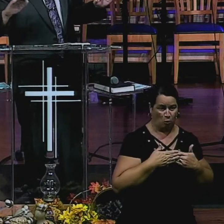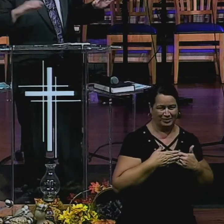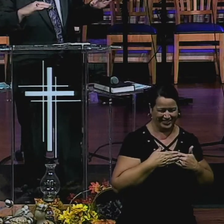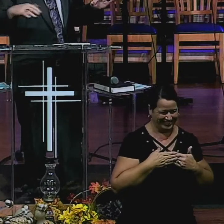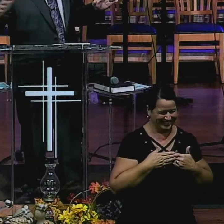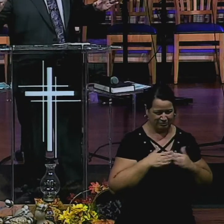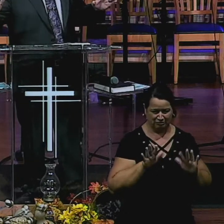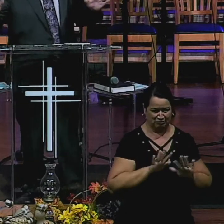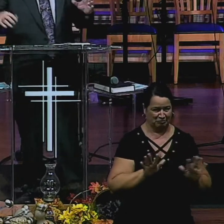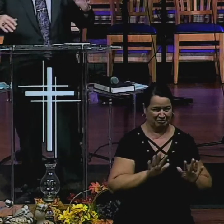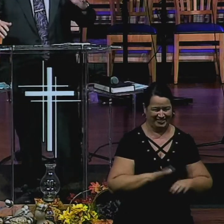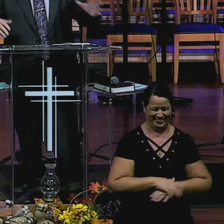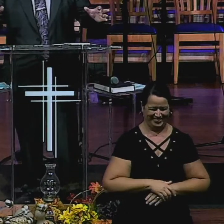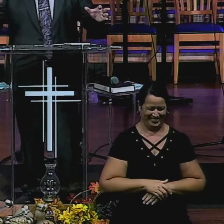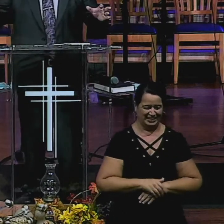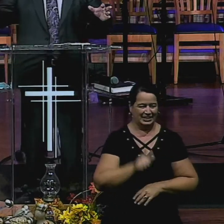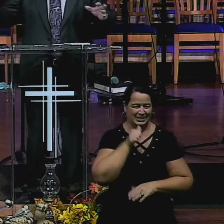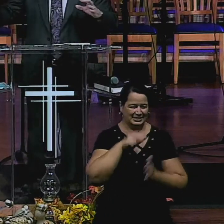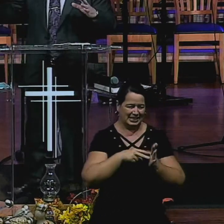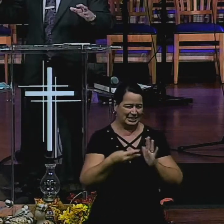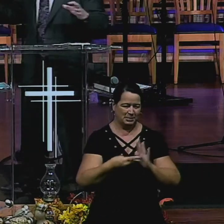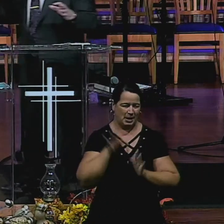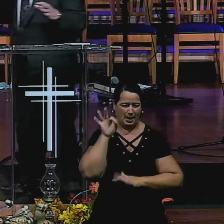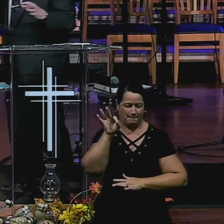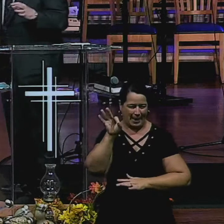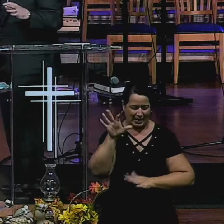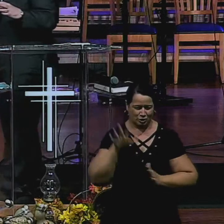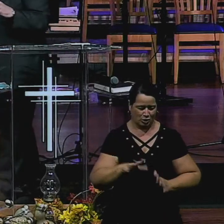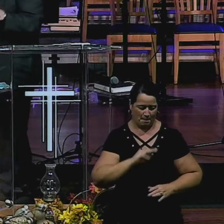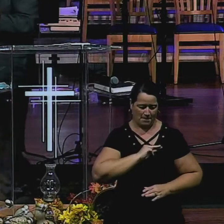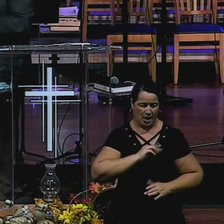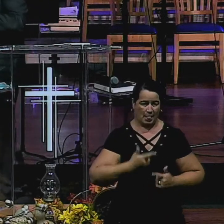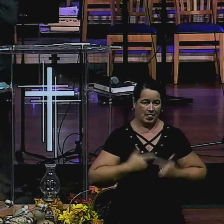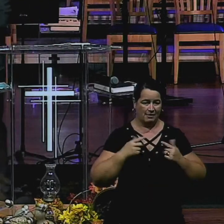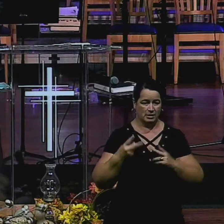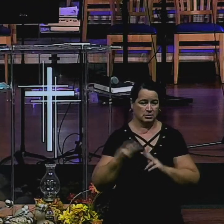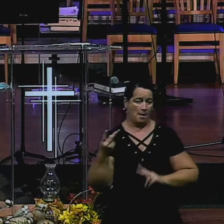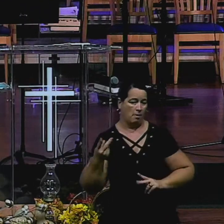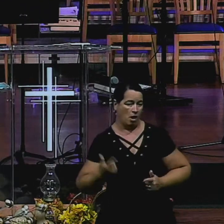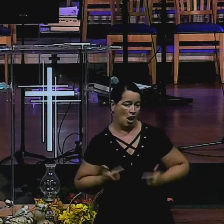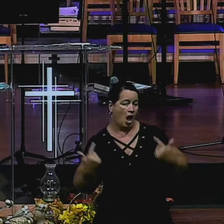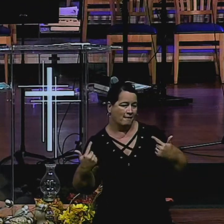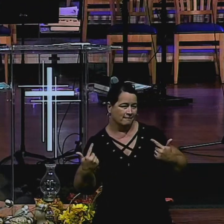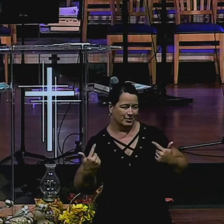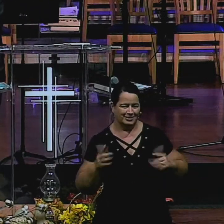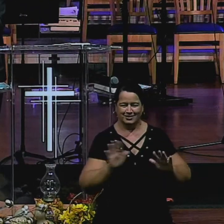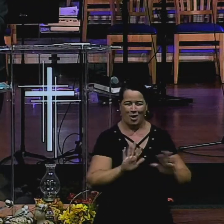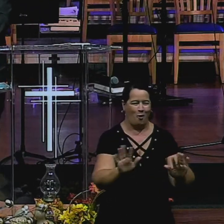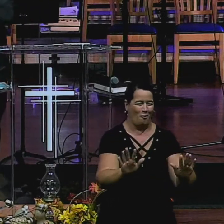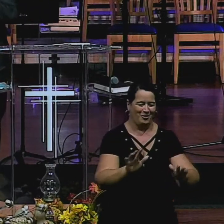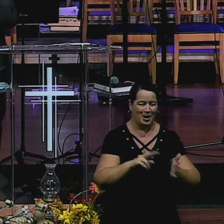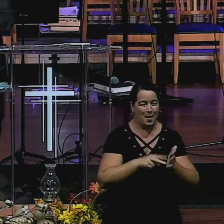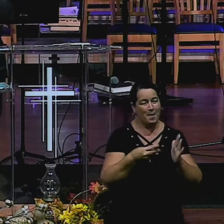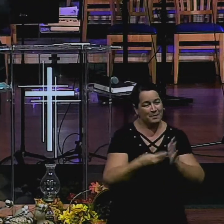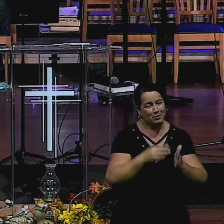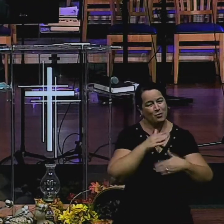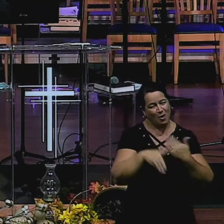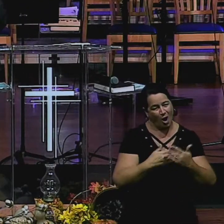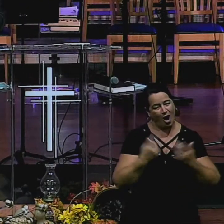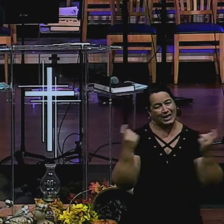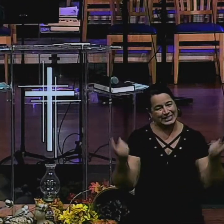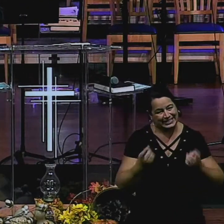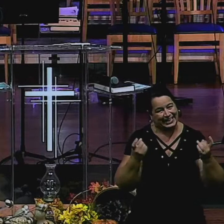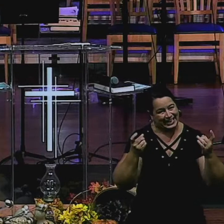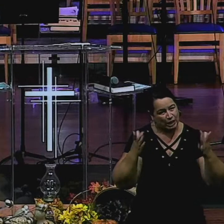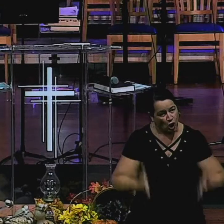Now, do not extrapolate that out to mean Pastor Mike's living a double life. No, I'm not saying that at all. I'm just saying we are all sinners in need of